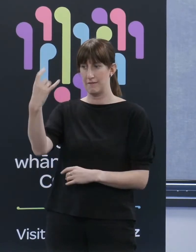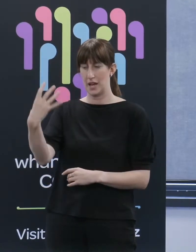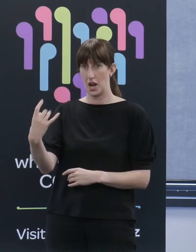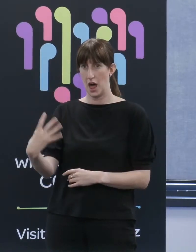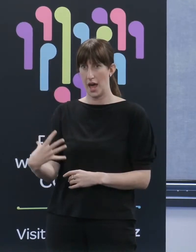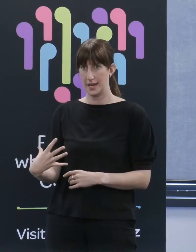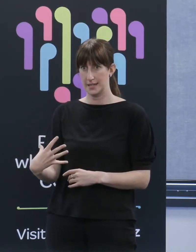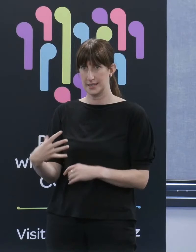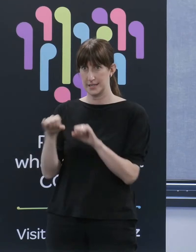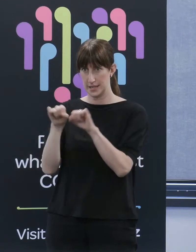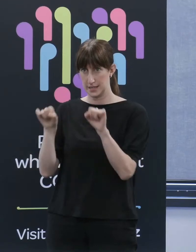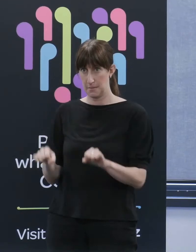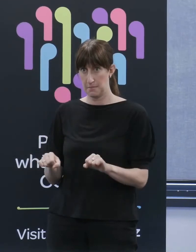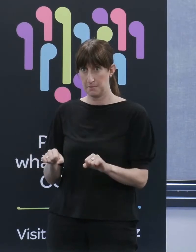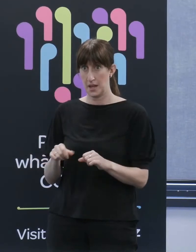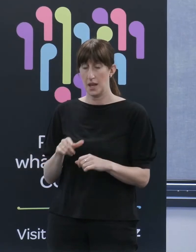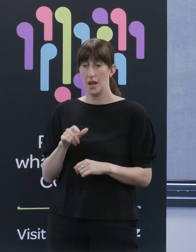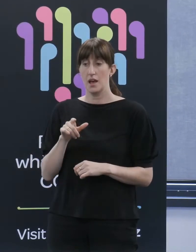to go